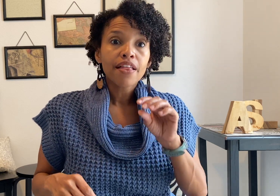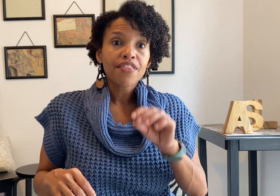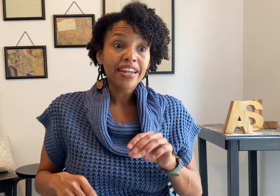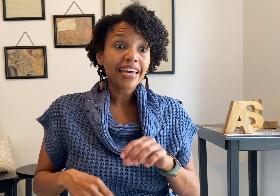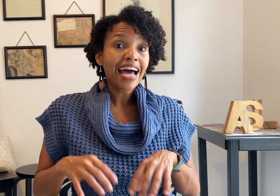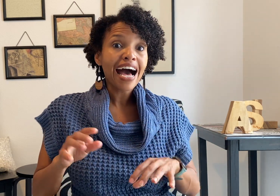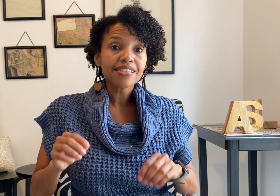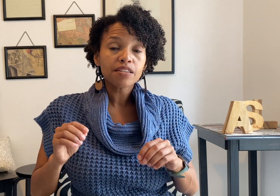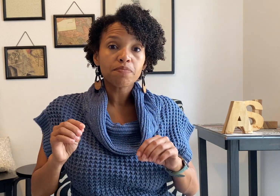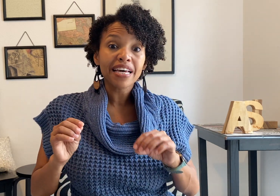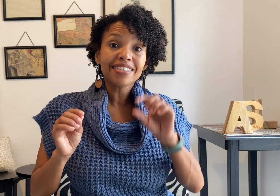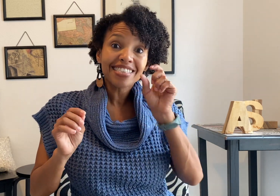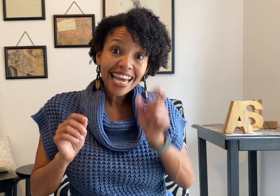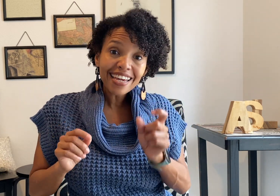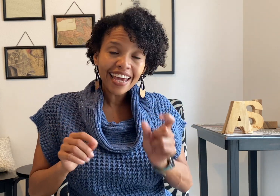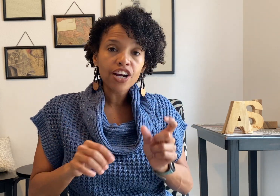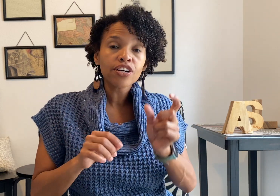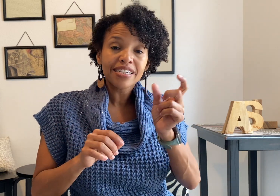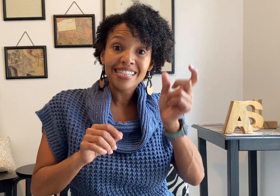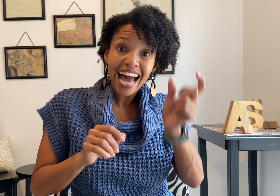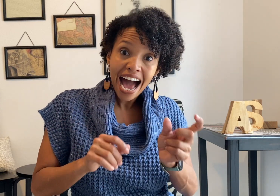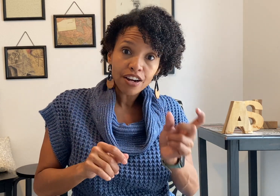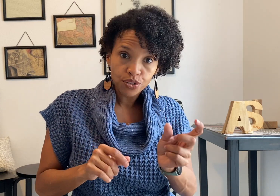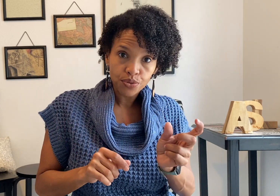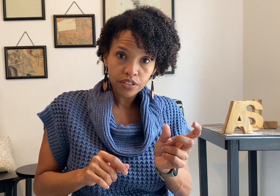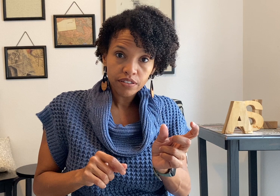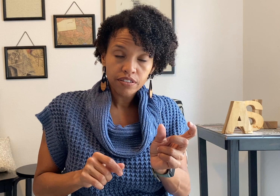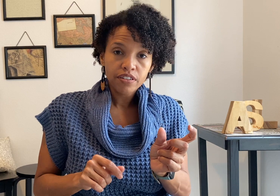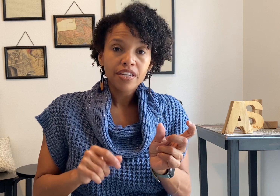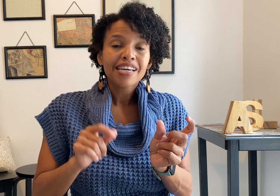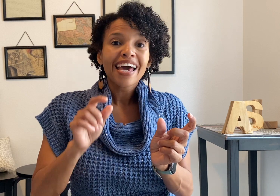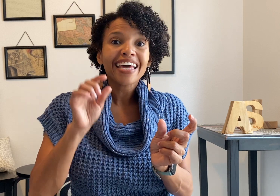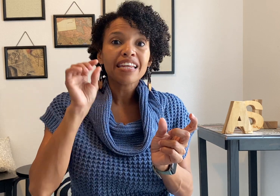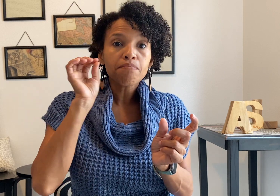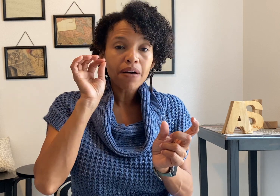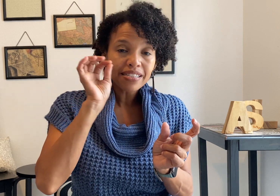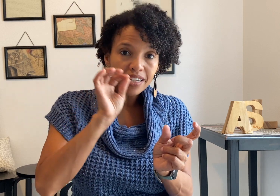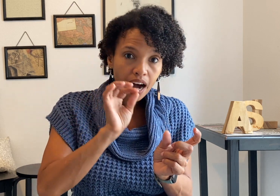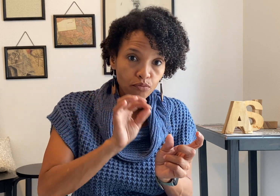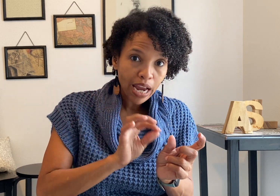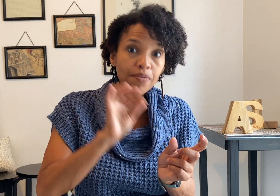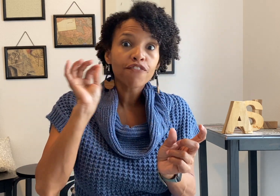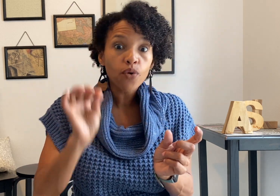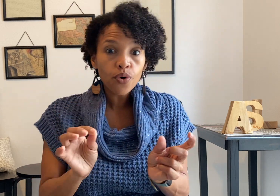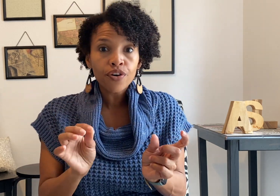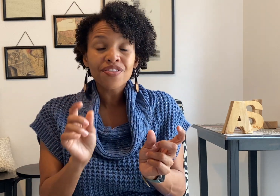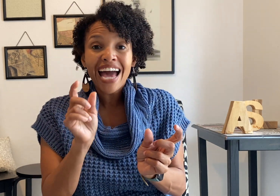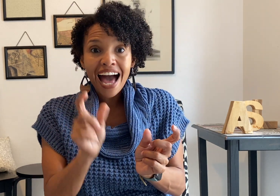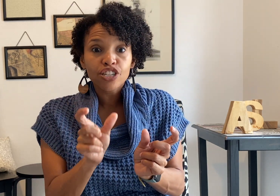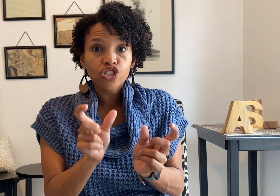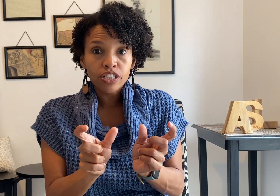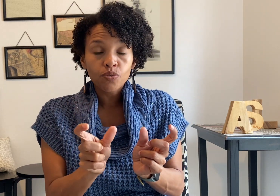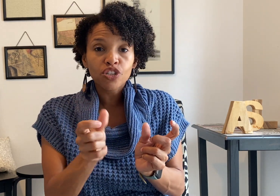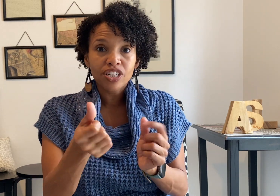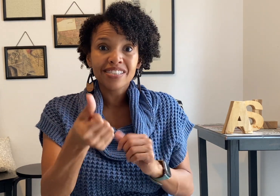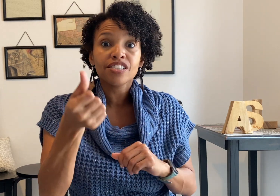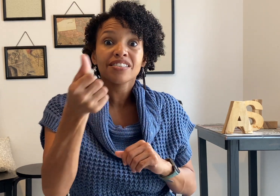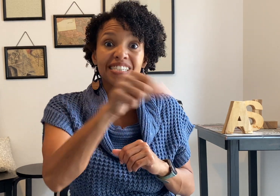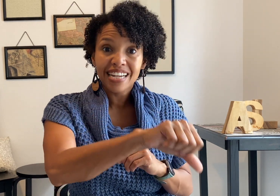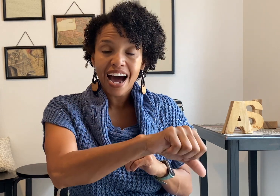then daycare is the actor and it must come right before the action, which is deny,